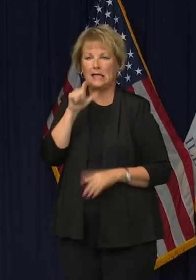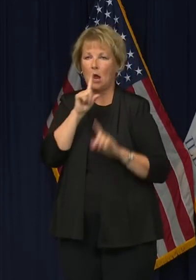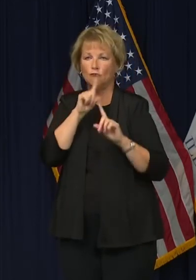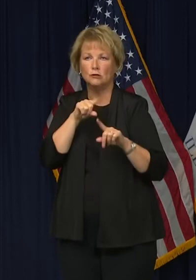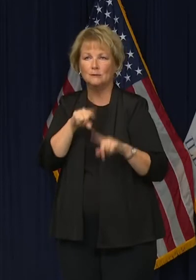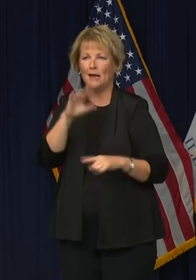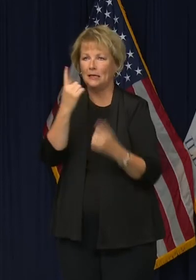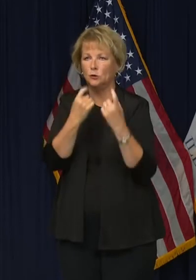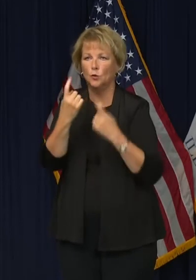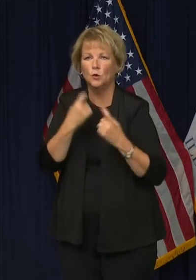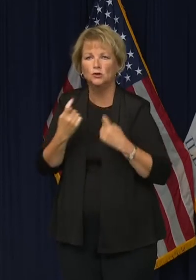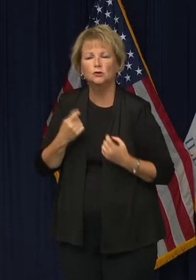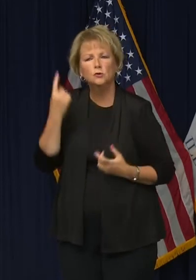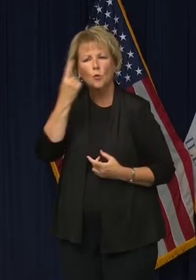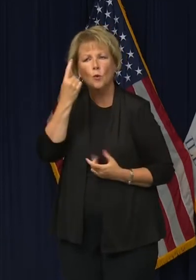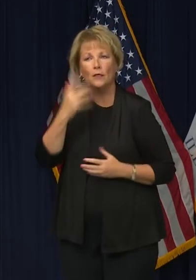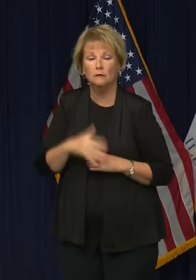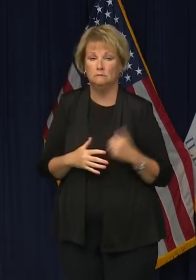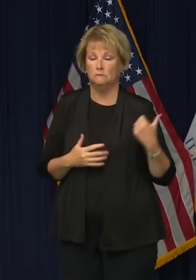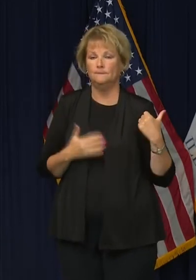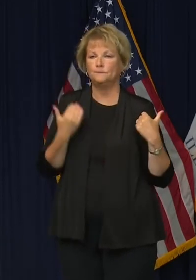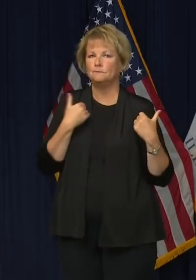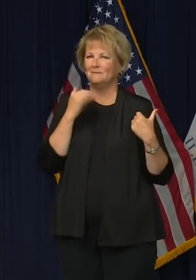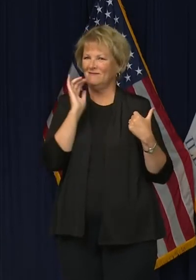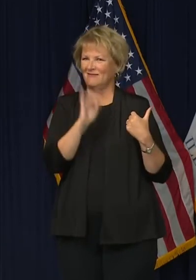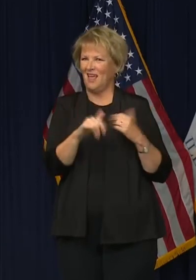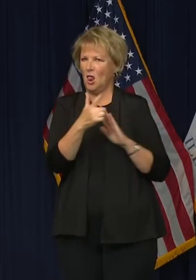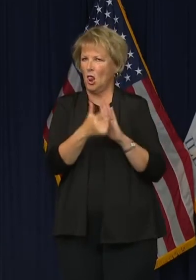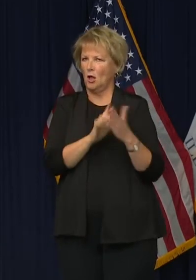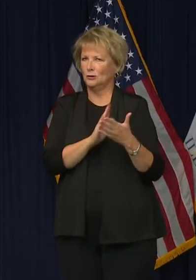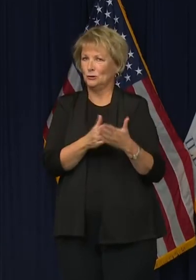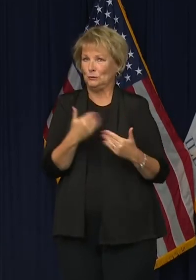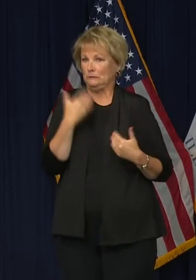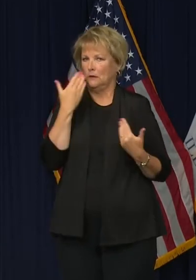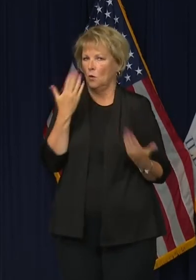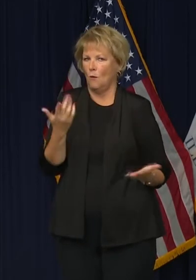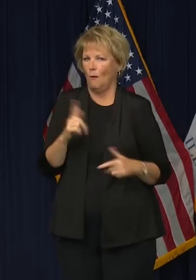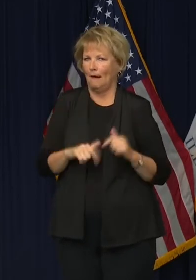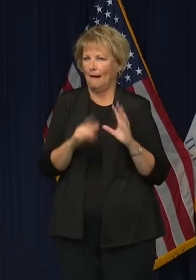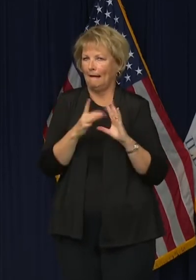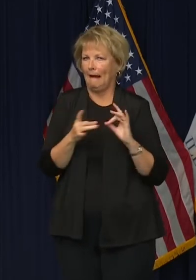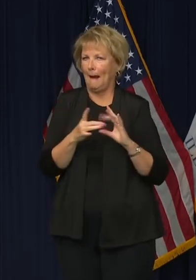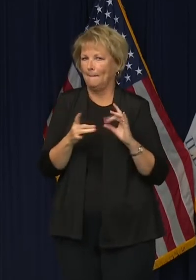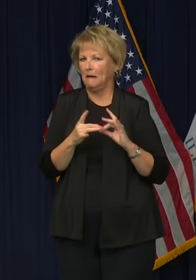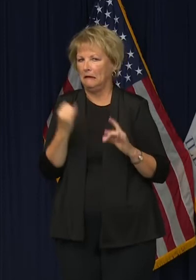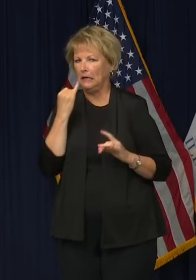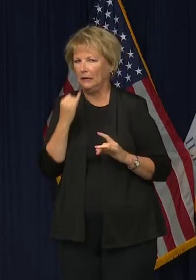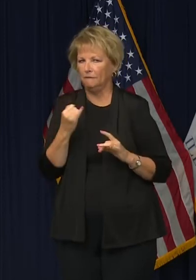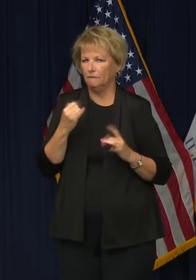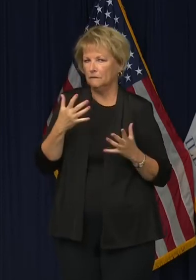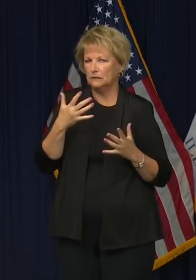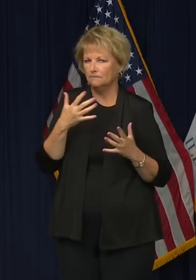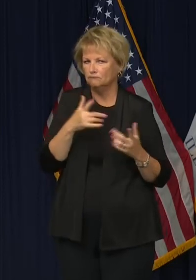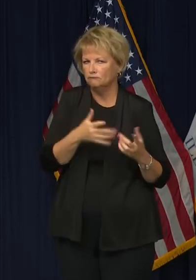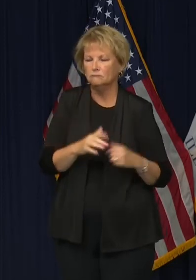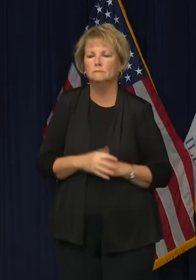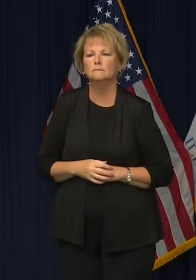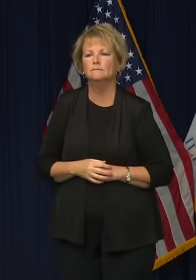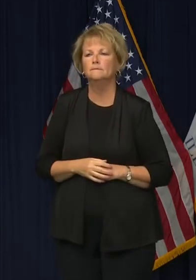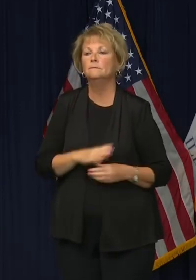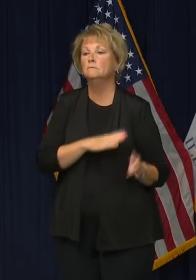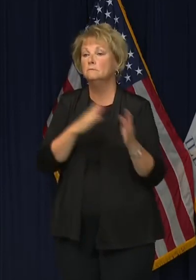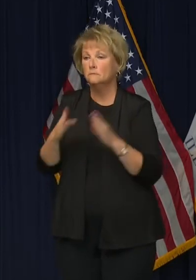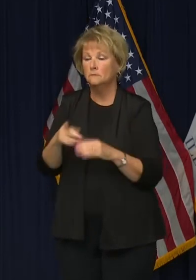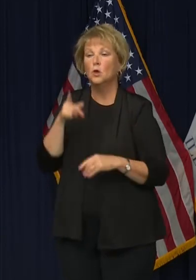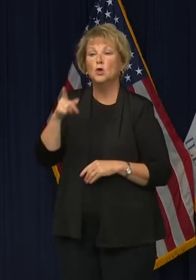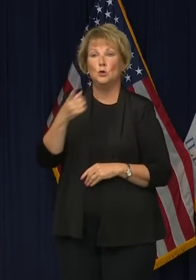do you say to that? I don't know about the particular lawsuit, and I really can't comment about pending legal matters. You